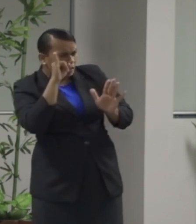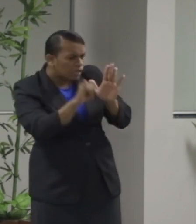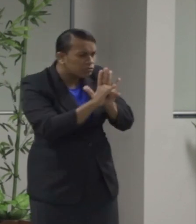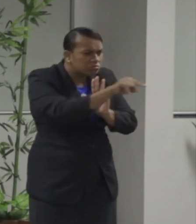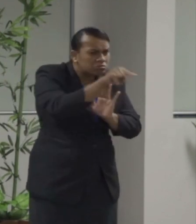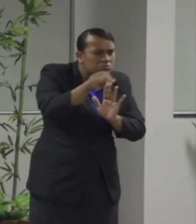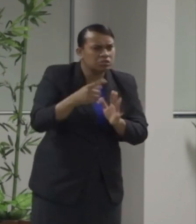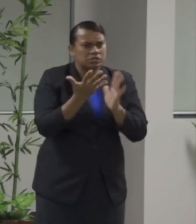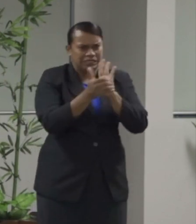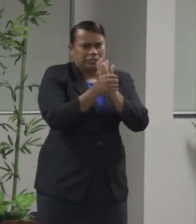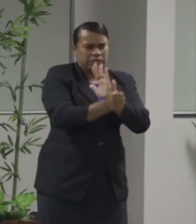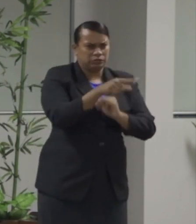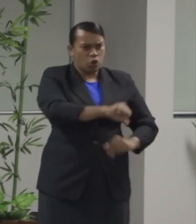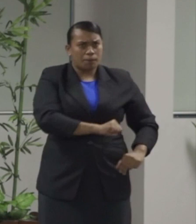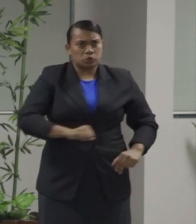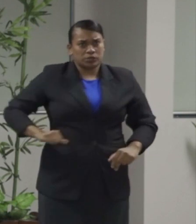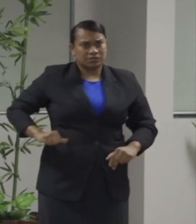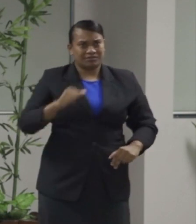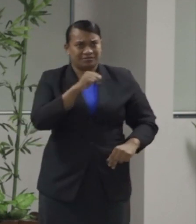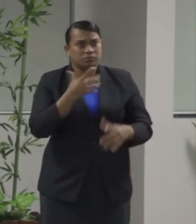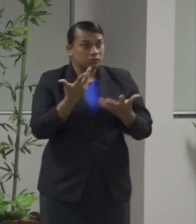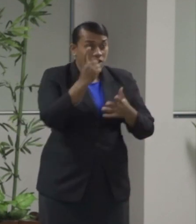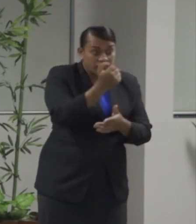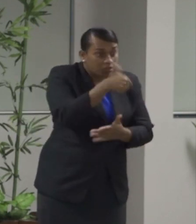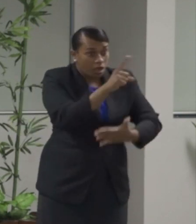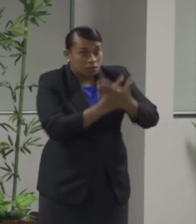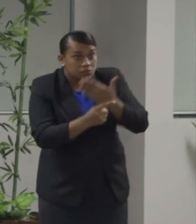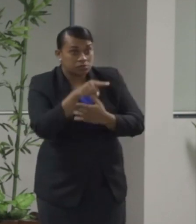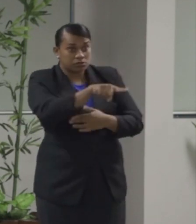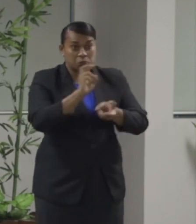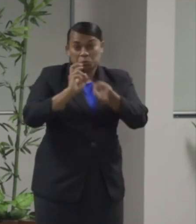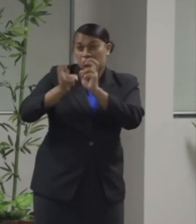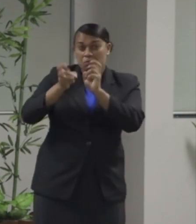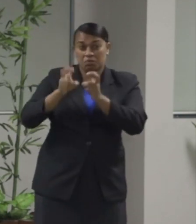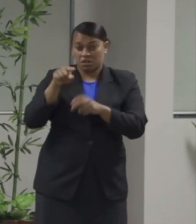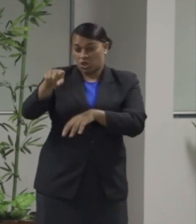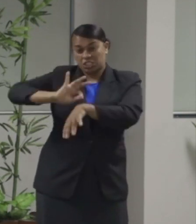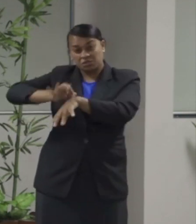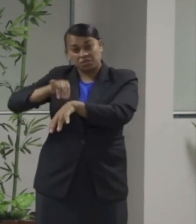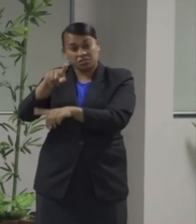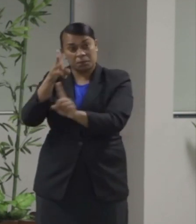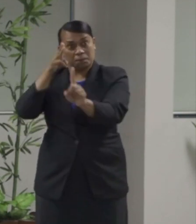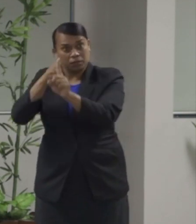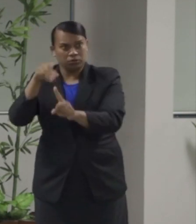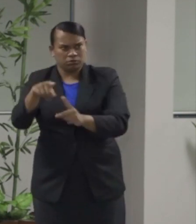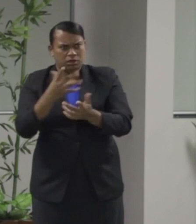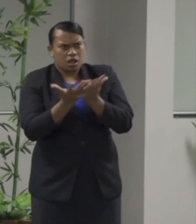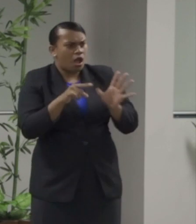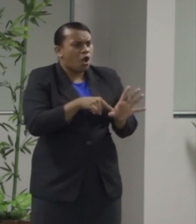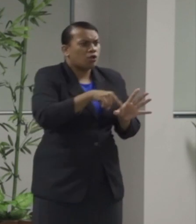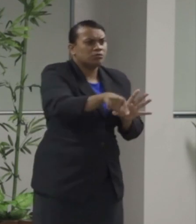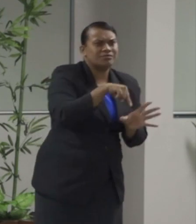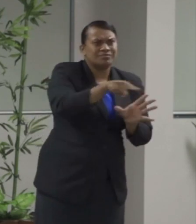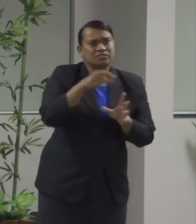locations in case the capacity of our hospitals is tested. Our outreach teams are across the country